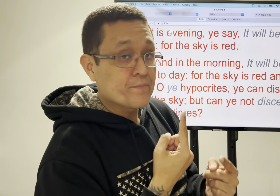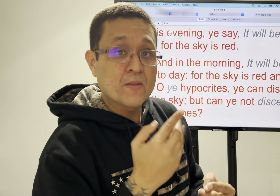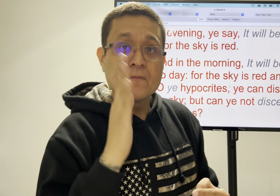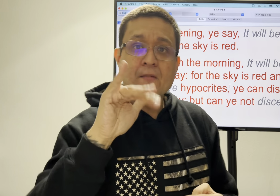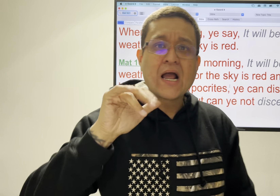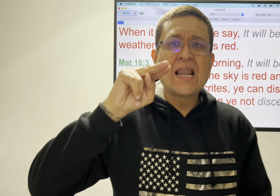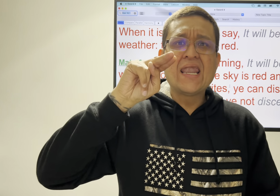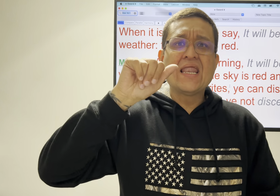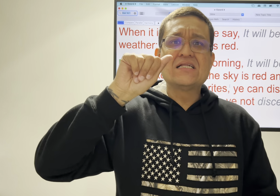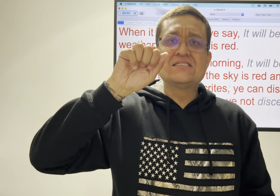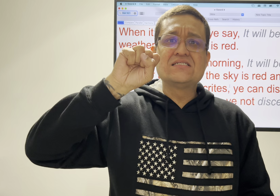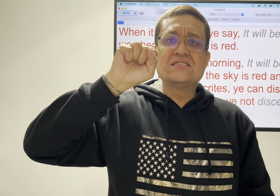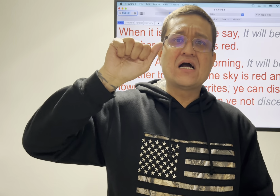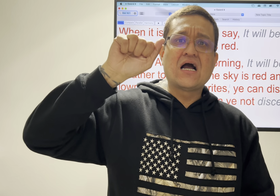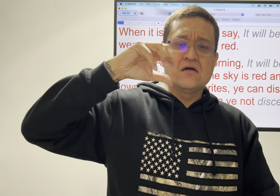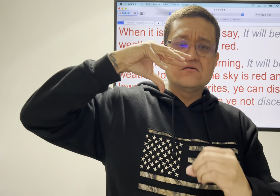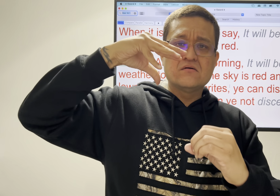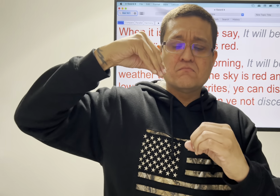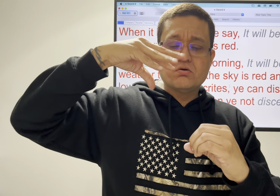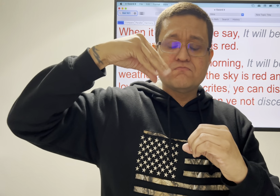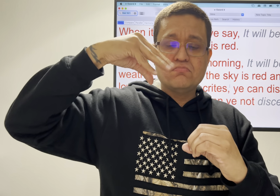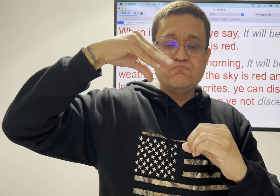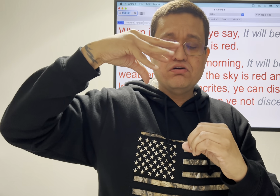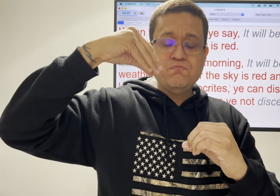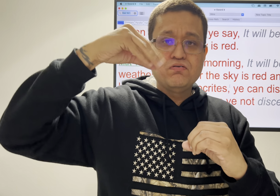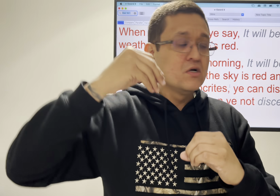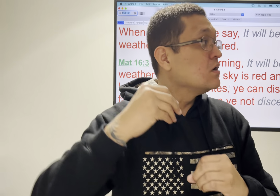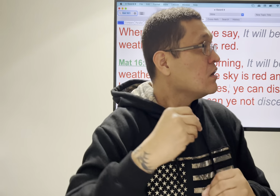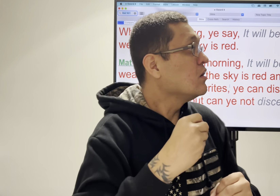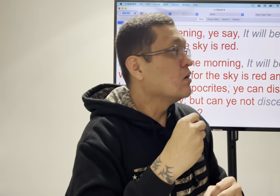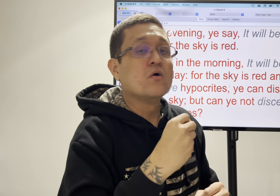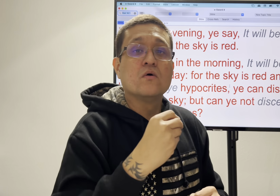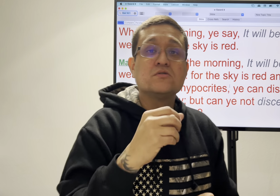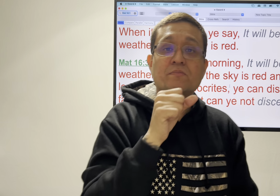There was no weatherman to tell you what it would be.